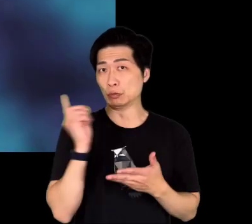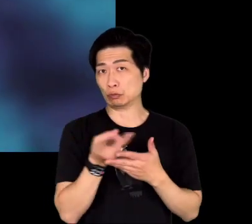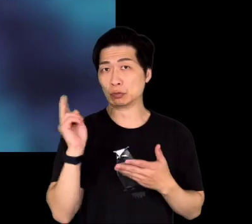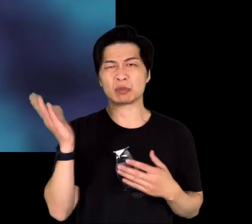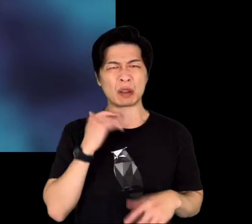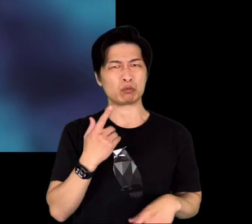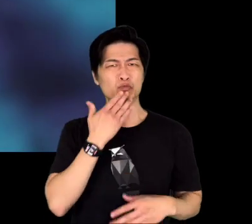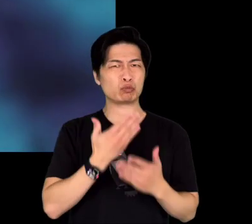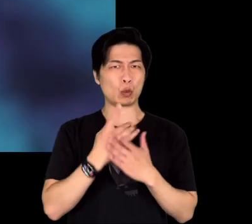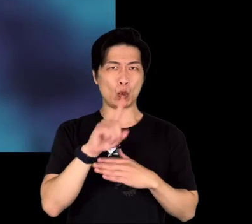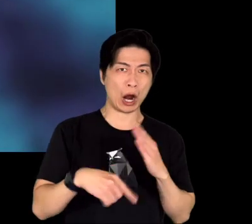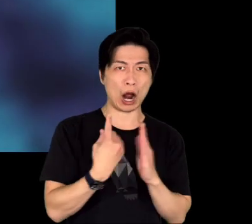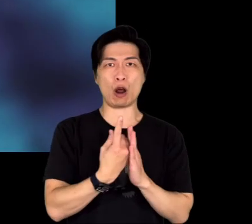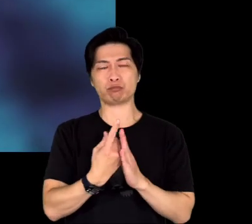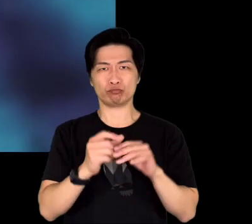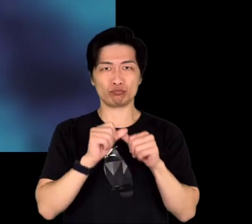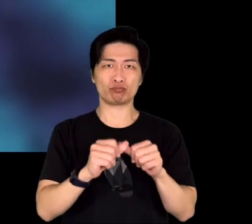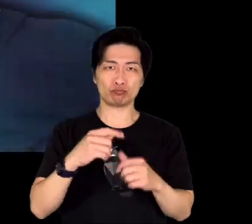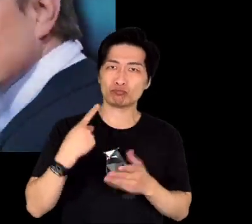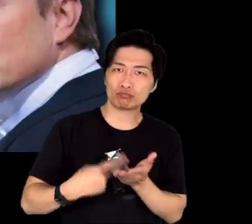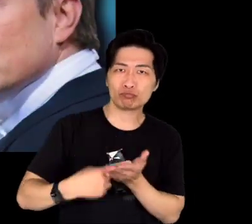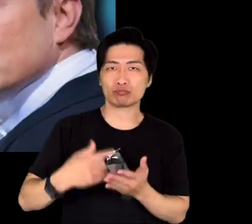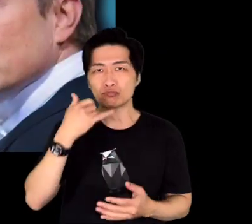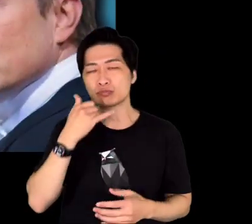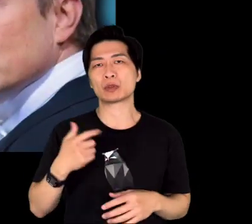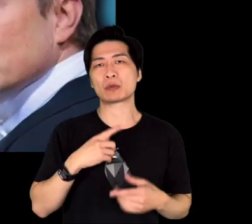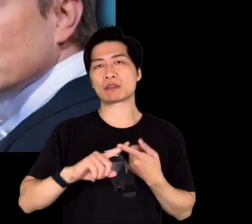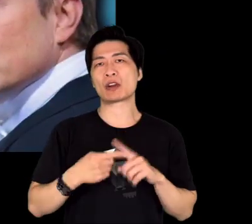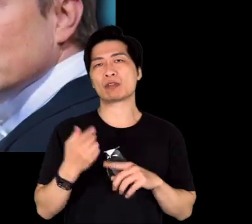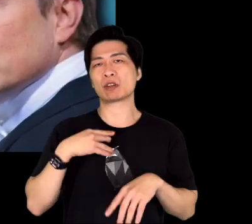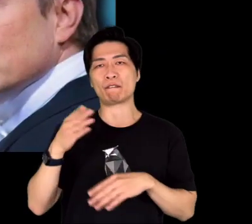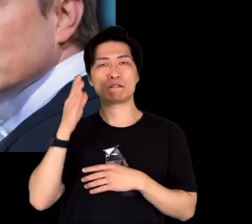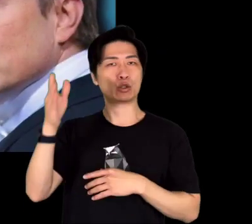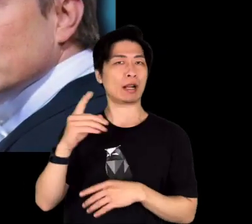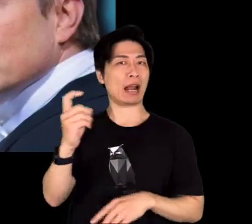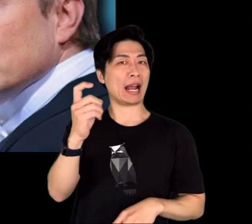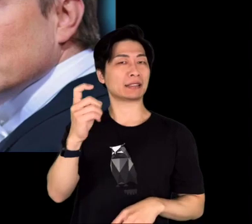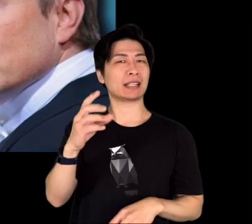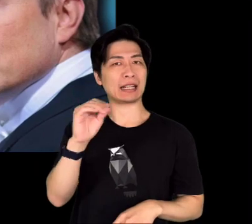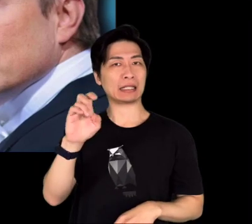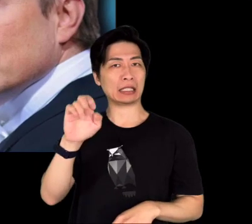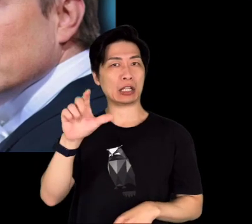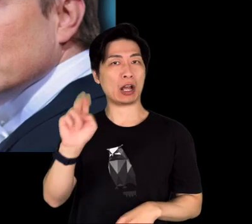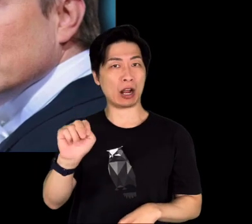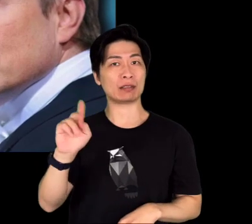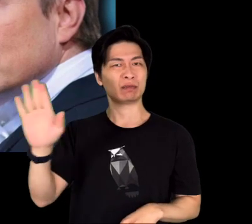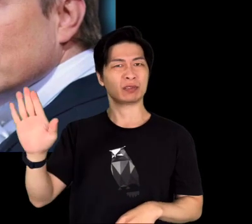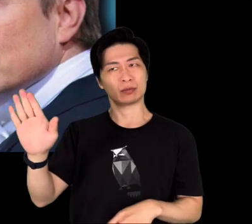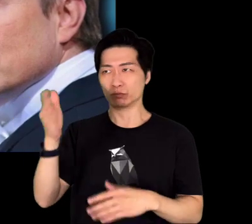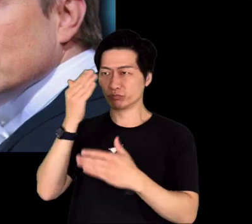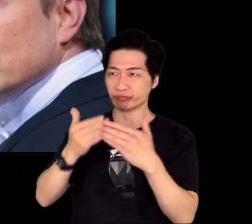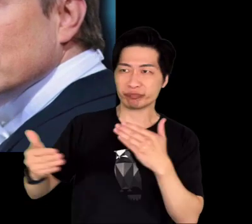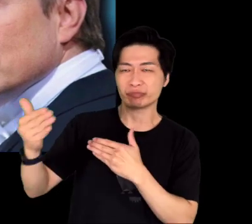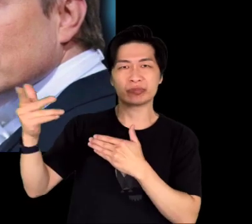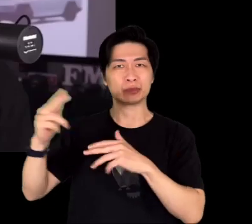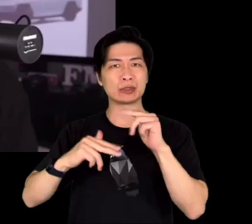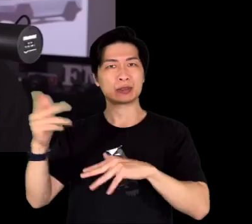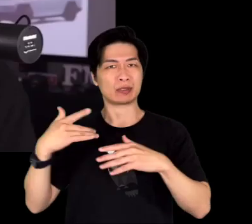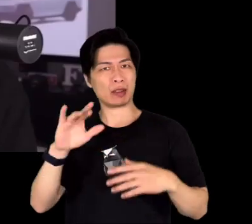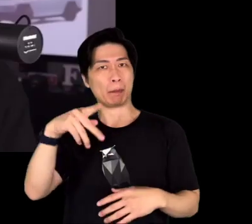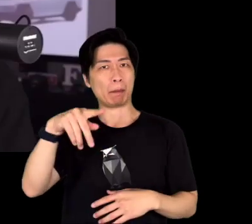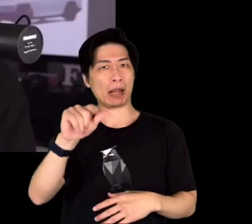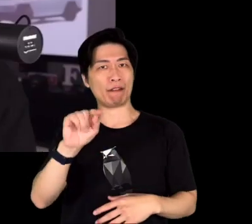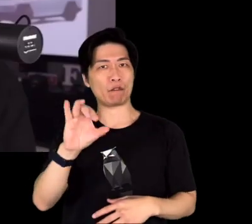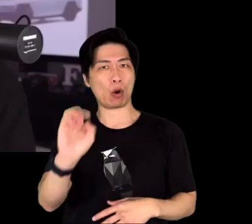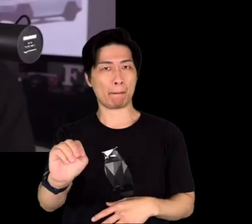few weeks ago, I had a great hour-long phone conversation with a friend on the future of X and Elon Musk's approach on building the platform. It was a